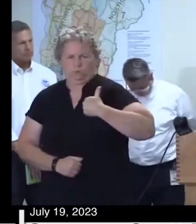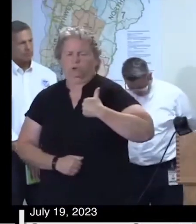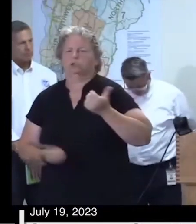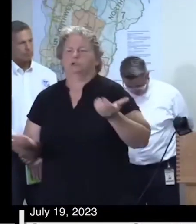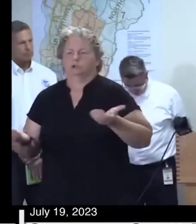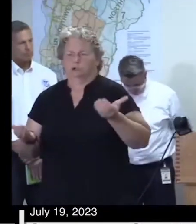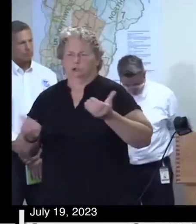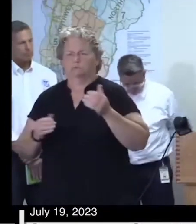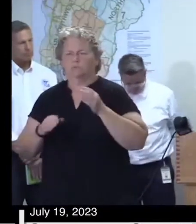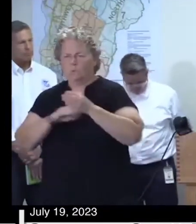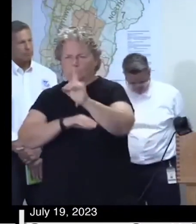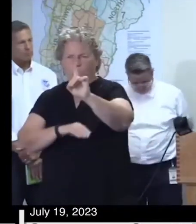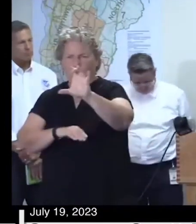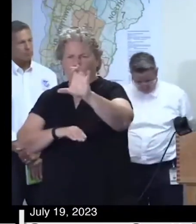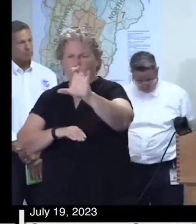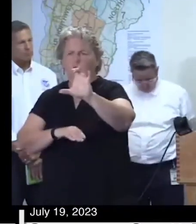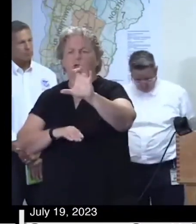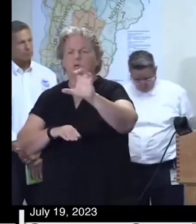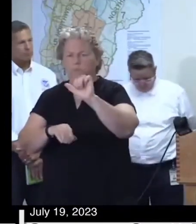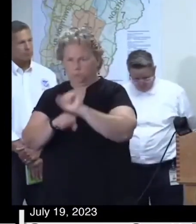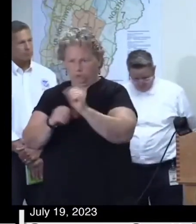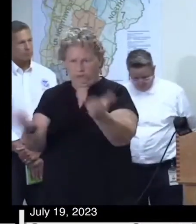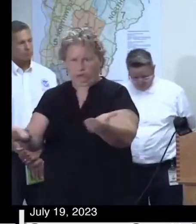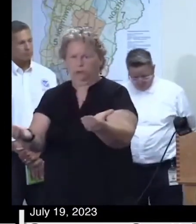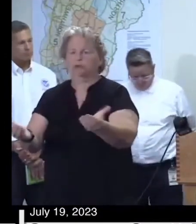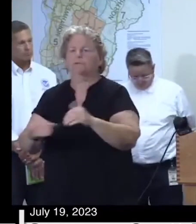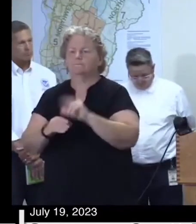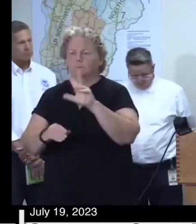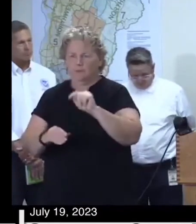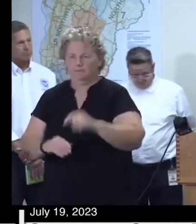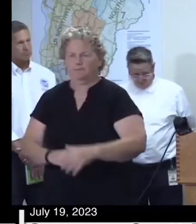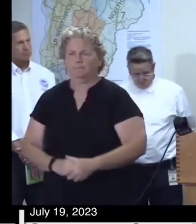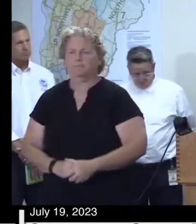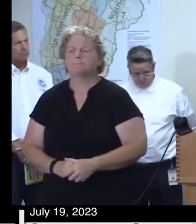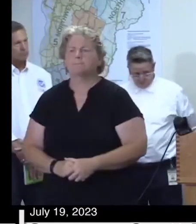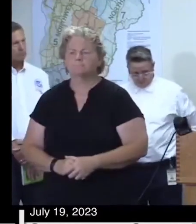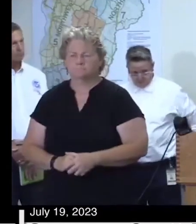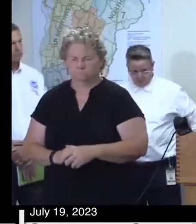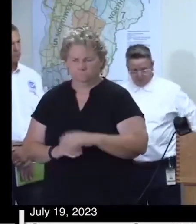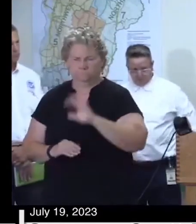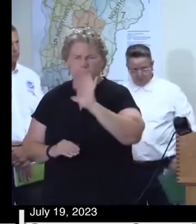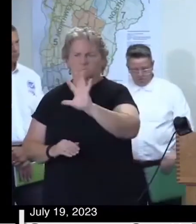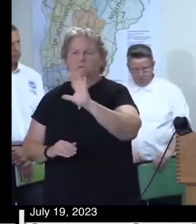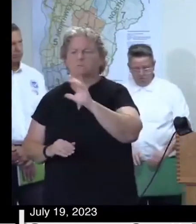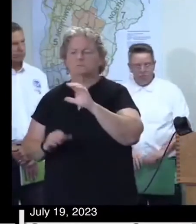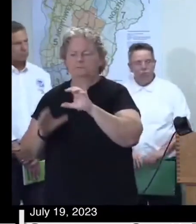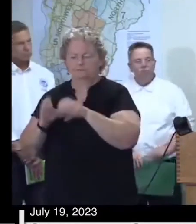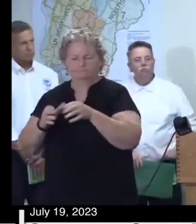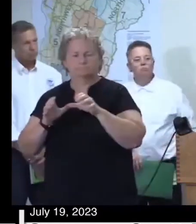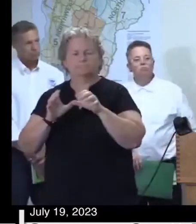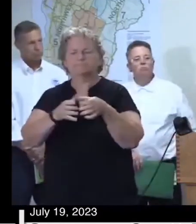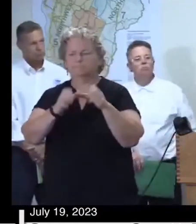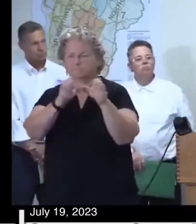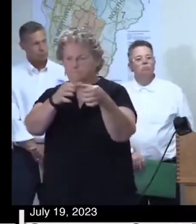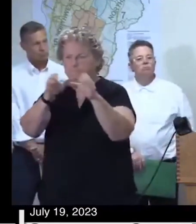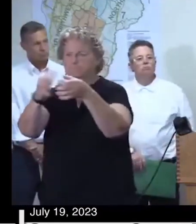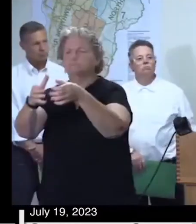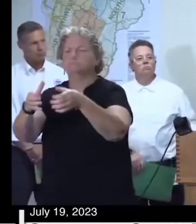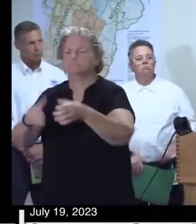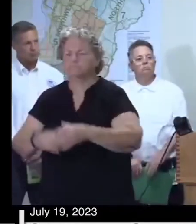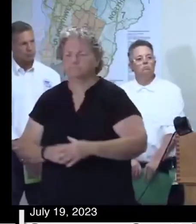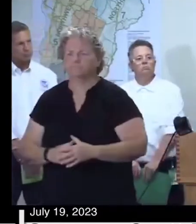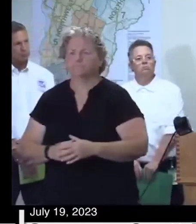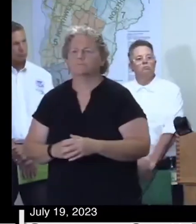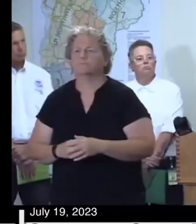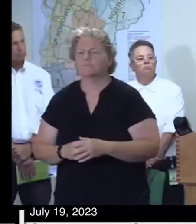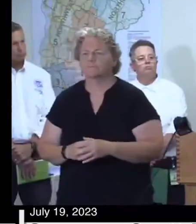them broken up into several different teams. The first ones that came on, and I think I reported this before, so I won't go into too much detail, was